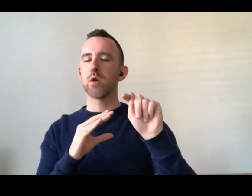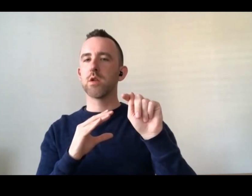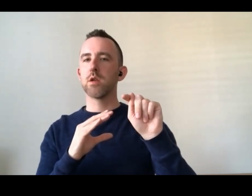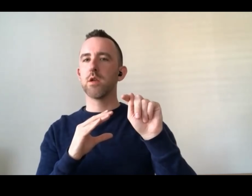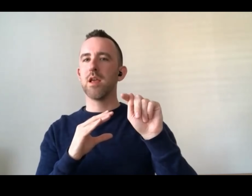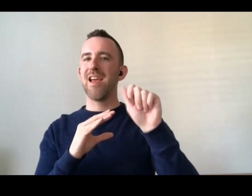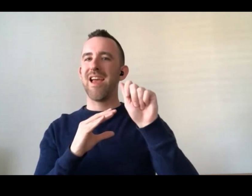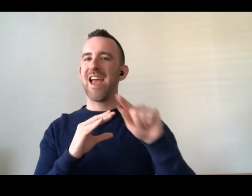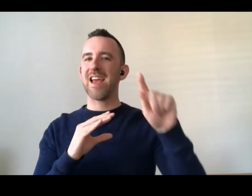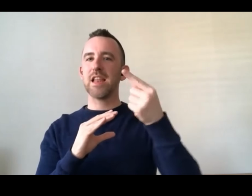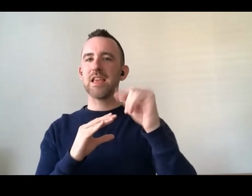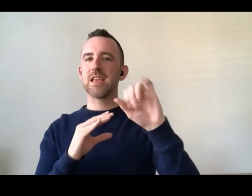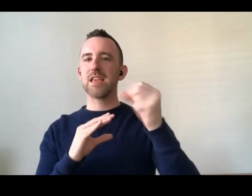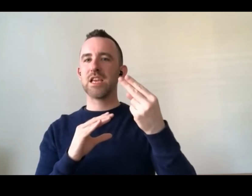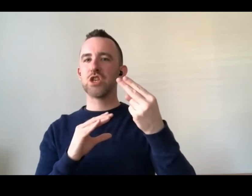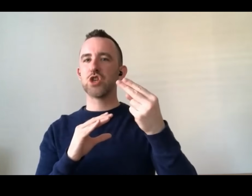support@gishwhes.com.